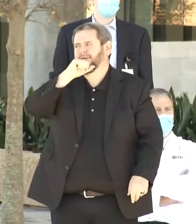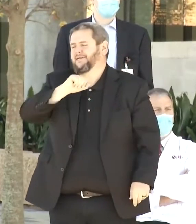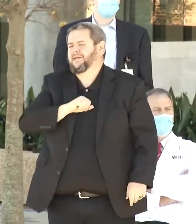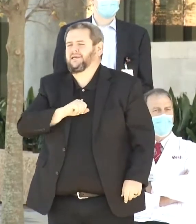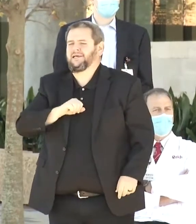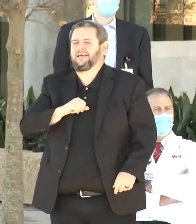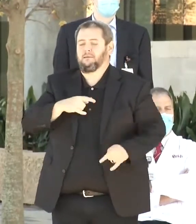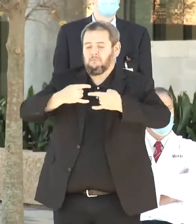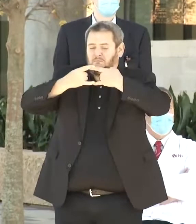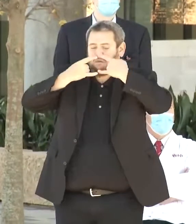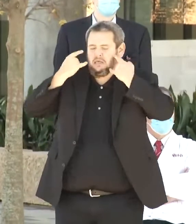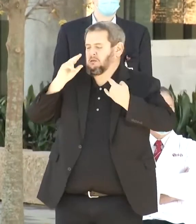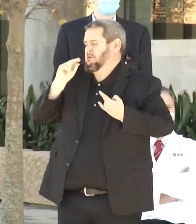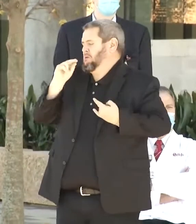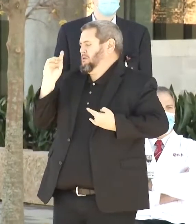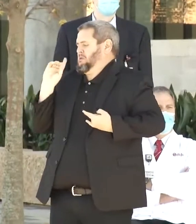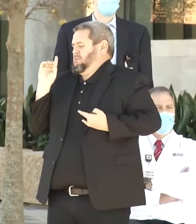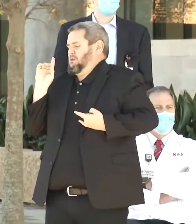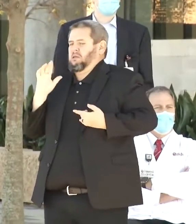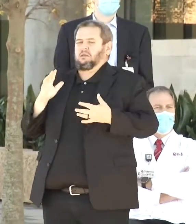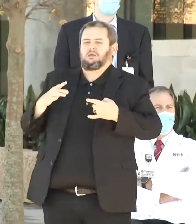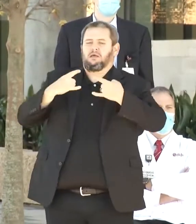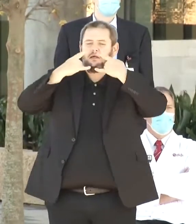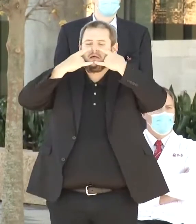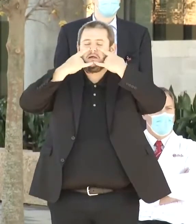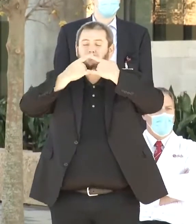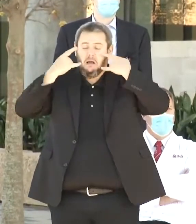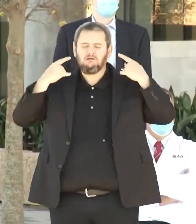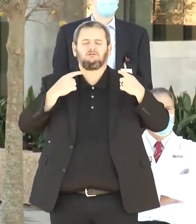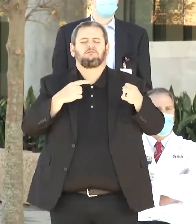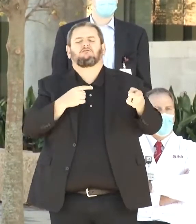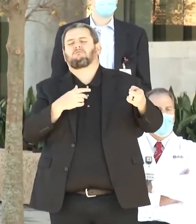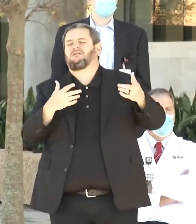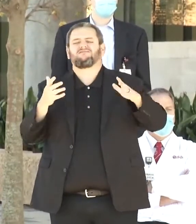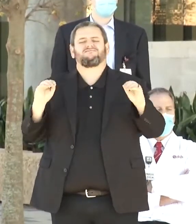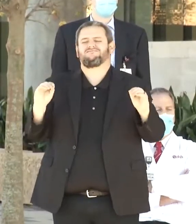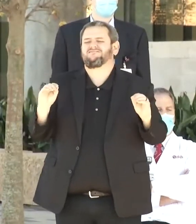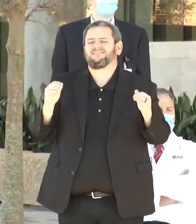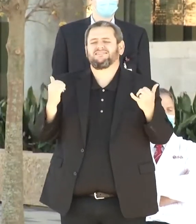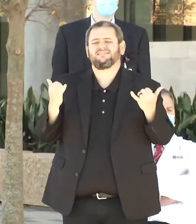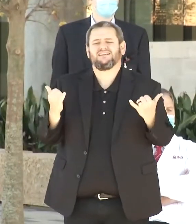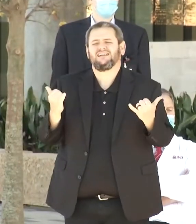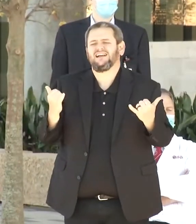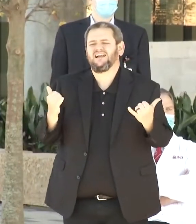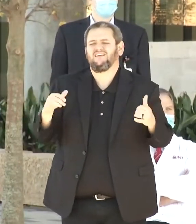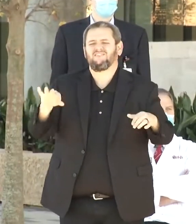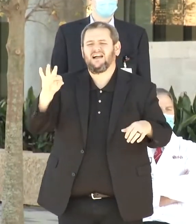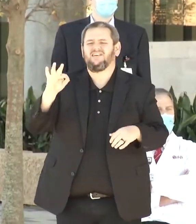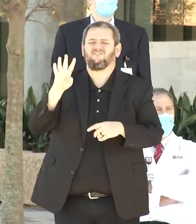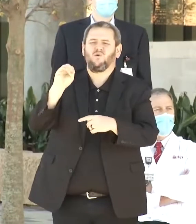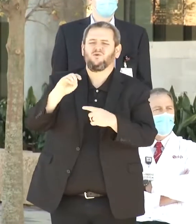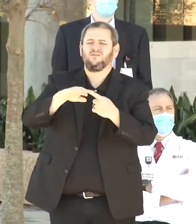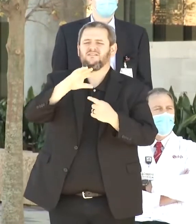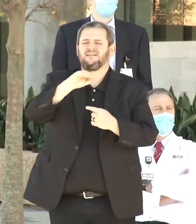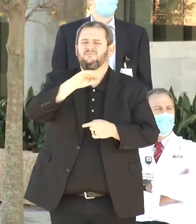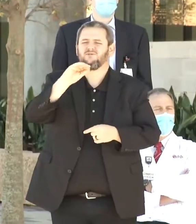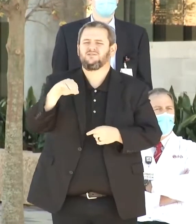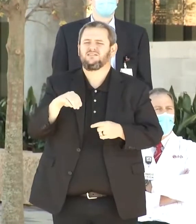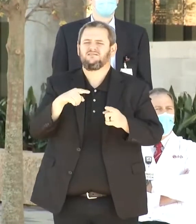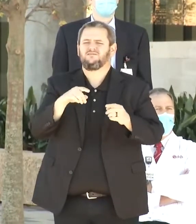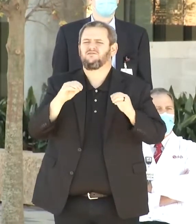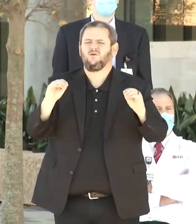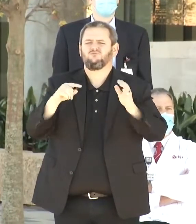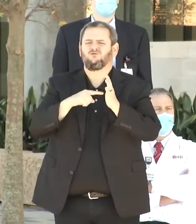show signs of this illness, but can yet still spread it to those of us who will. I tell you this as